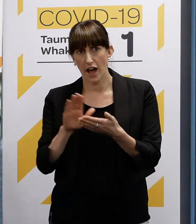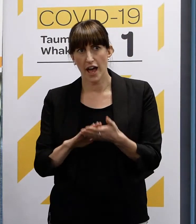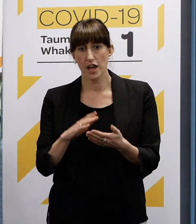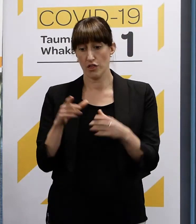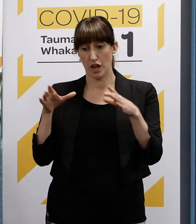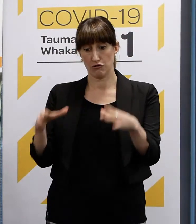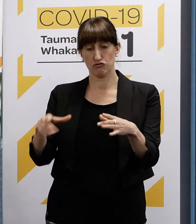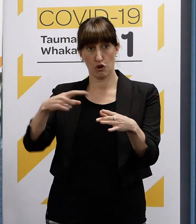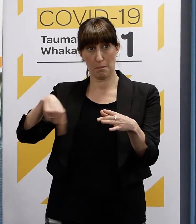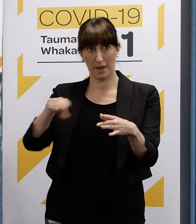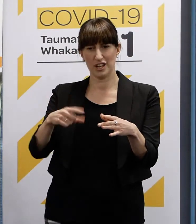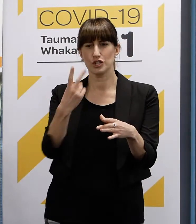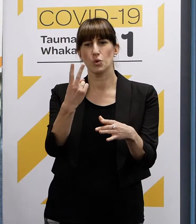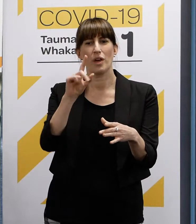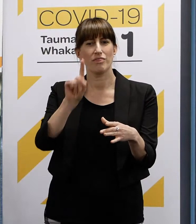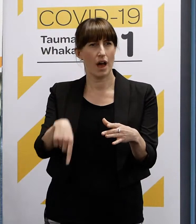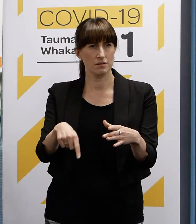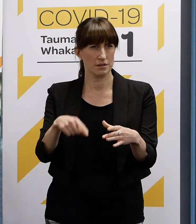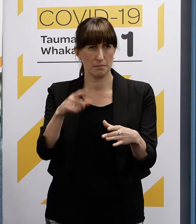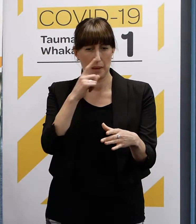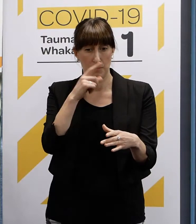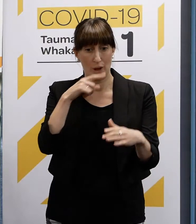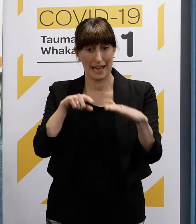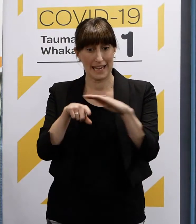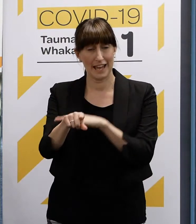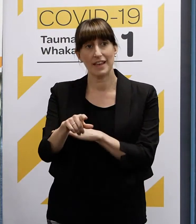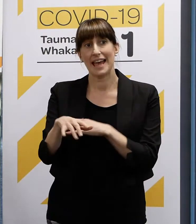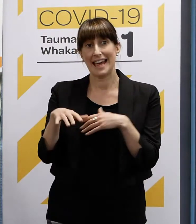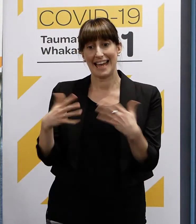2,159, did any of them test positive?